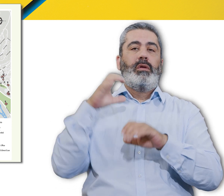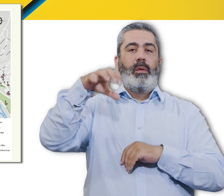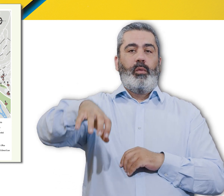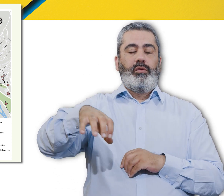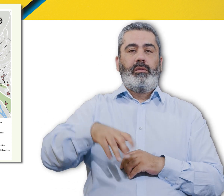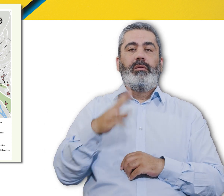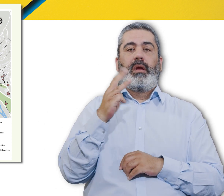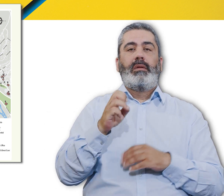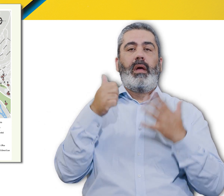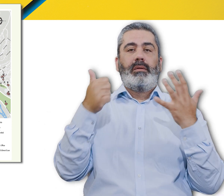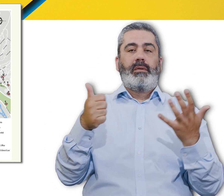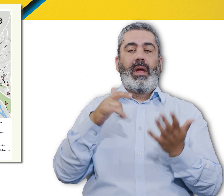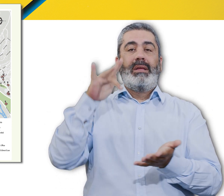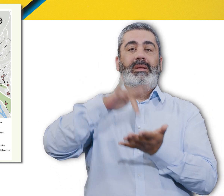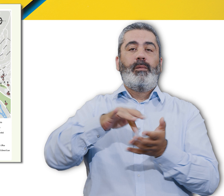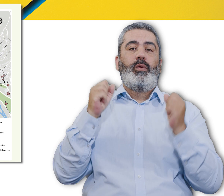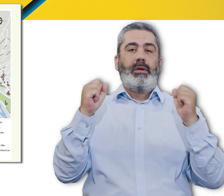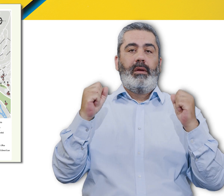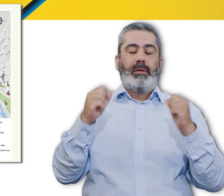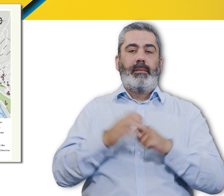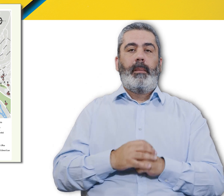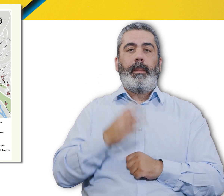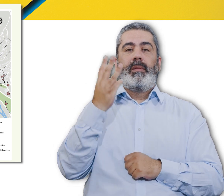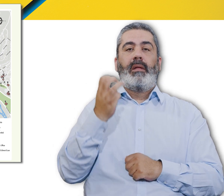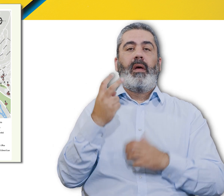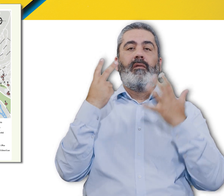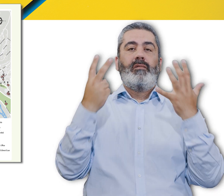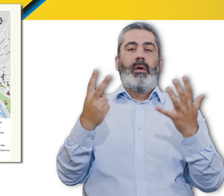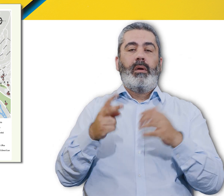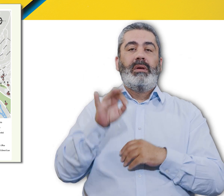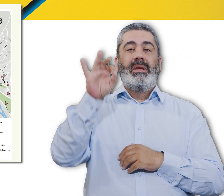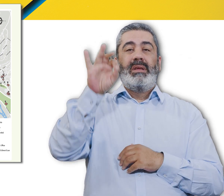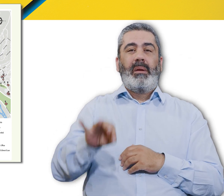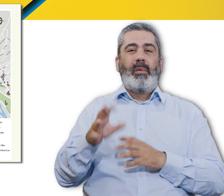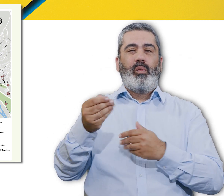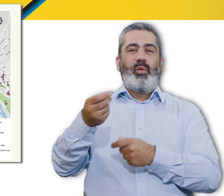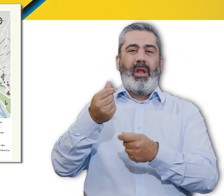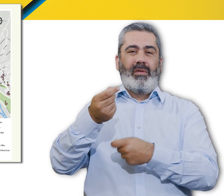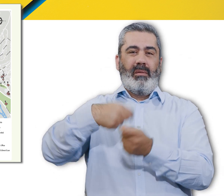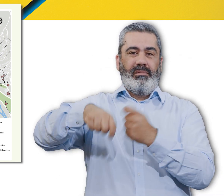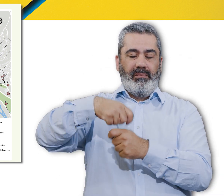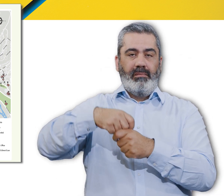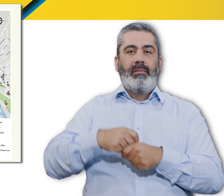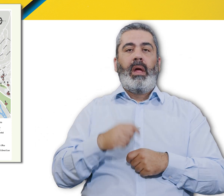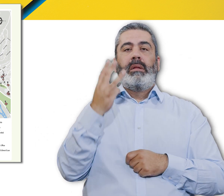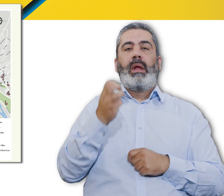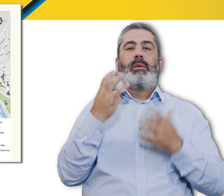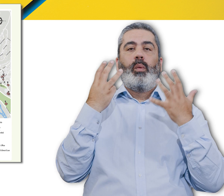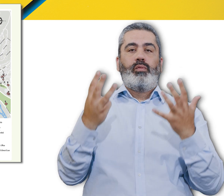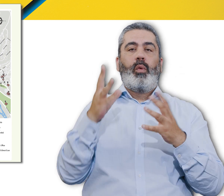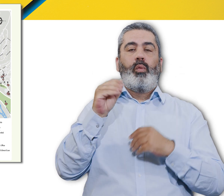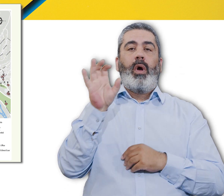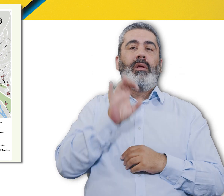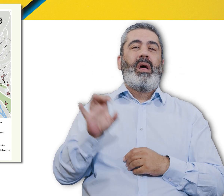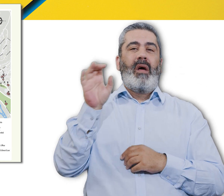33. St. Demetrius Cathedral. 34. Post Office. 35. Bus